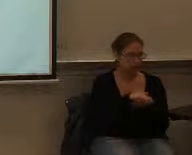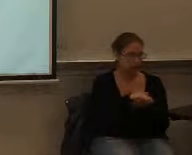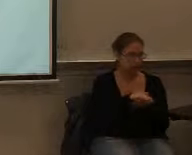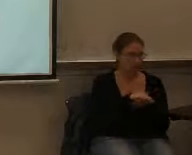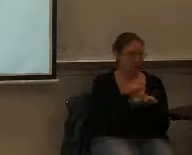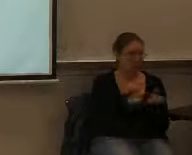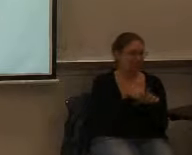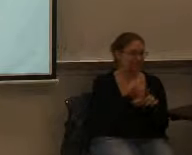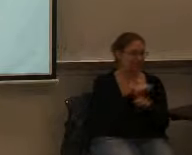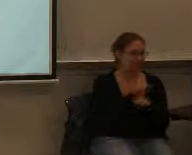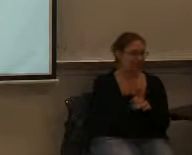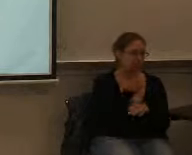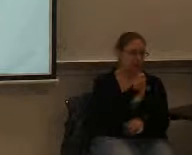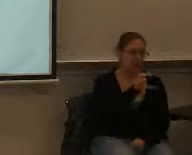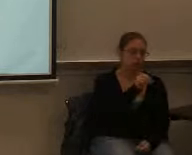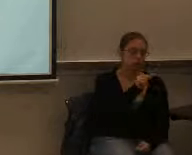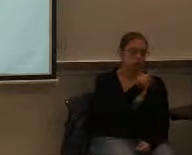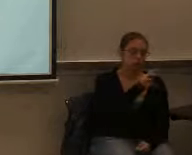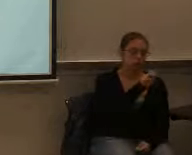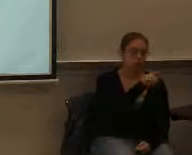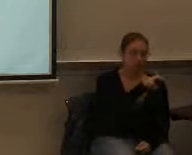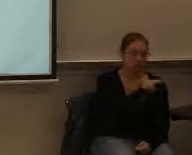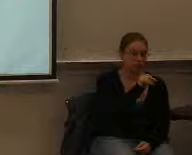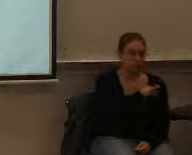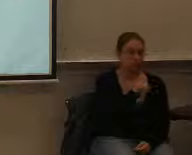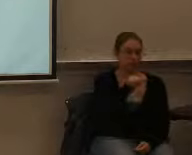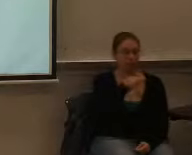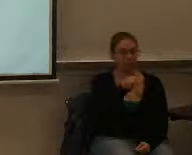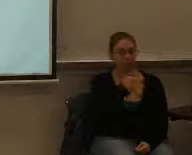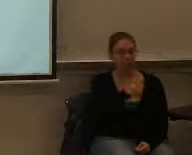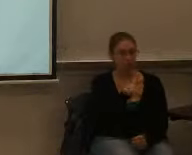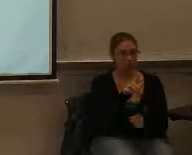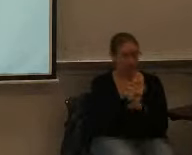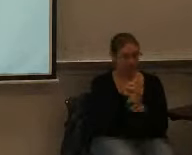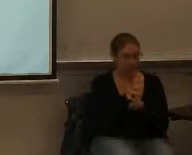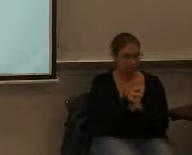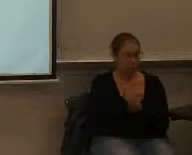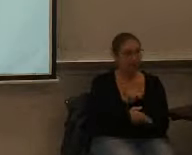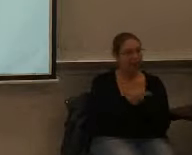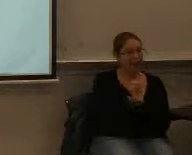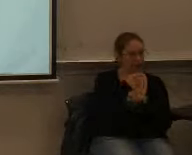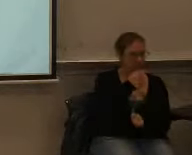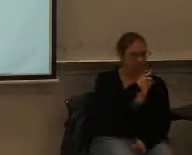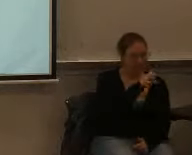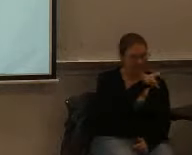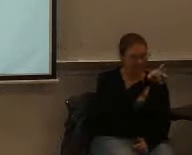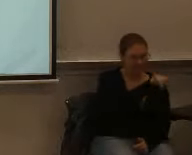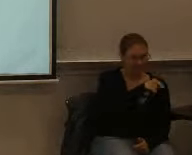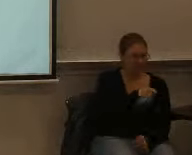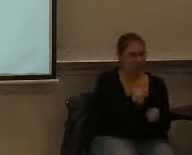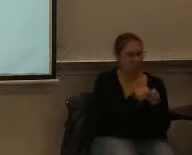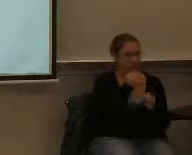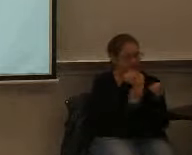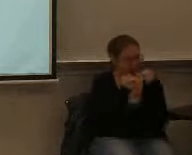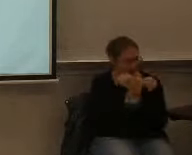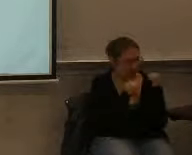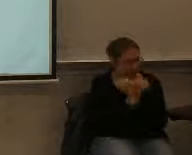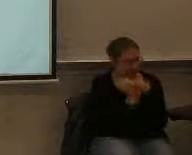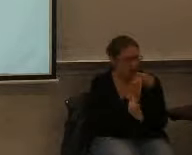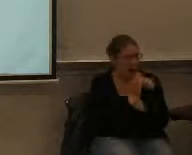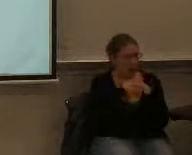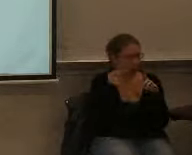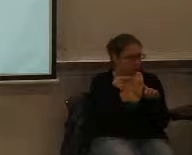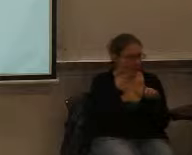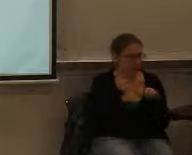a function of concentration of the algal population, right? That the higher the density was, the more they fed, and up